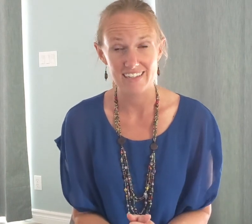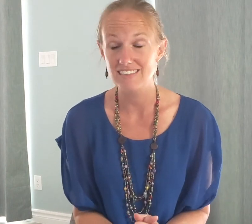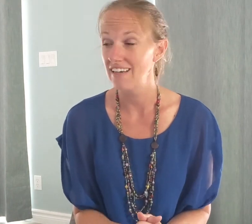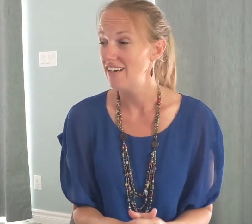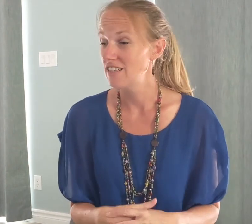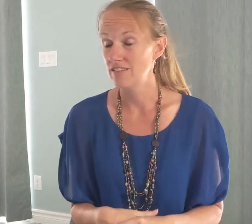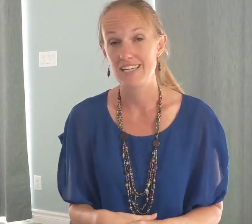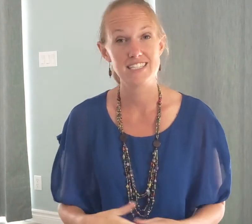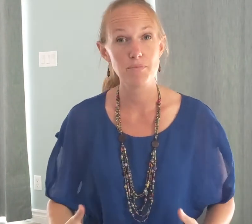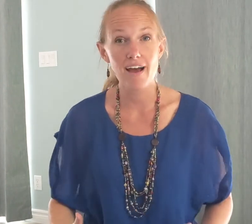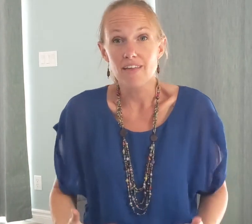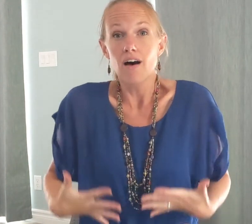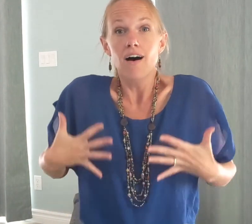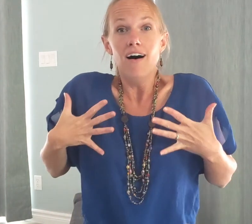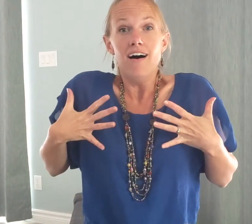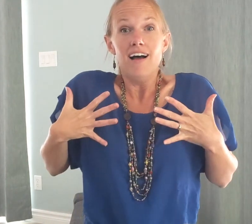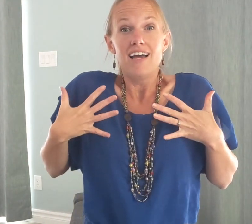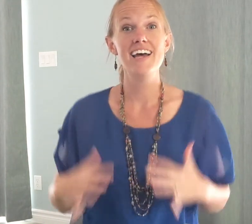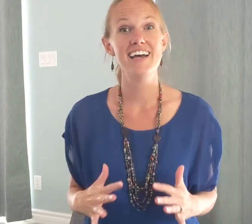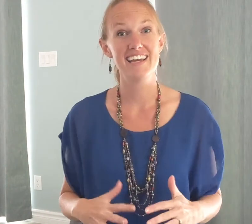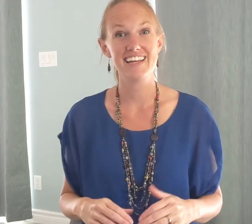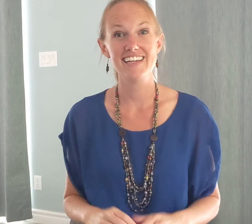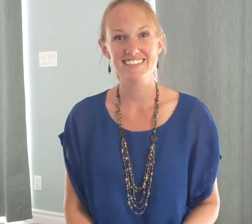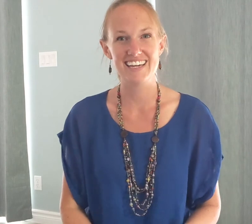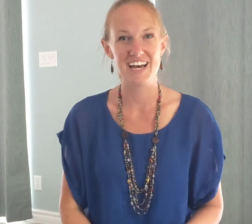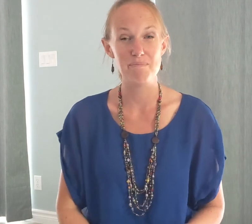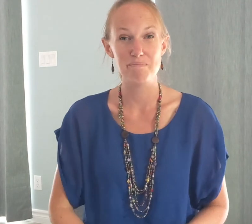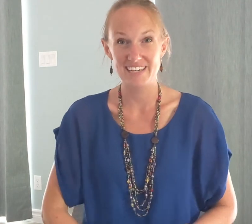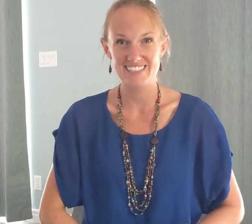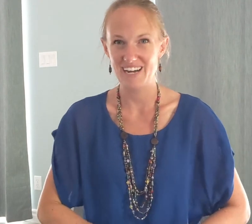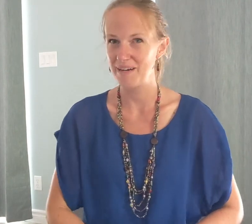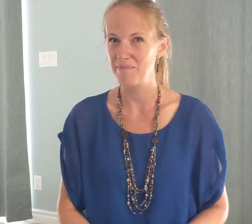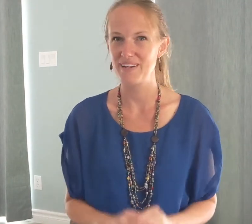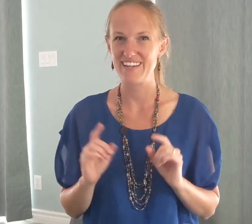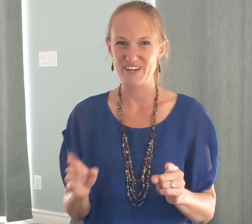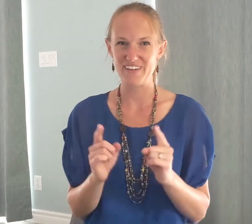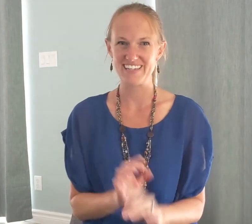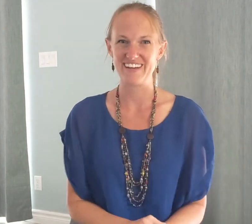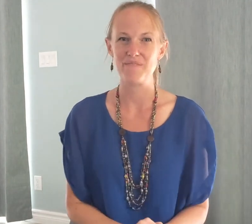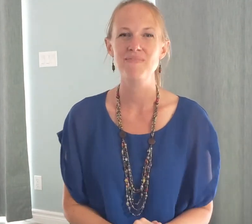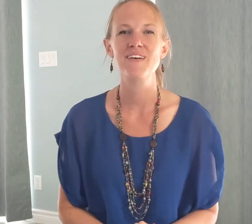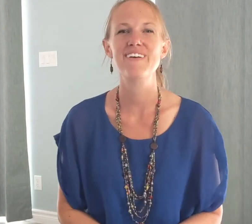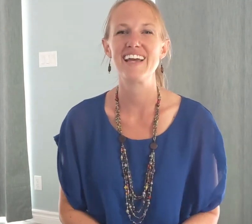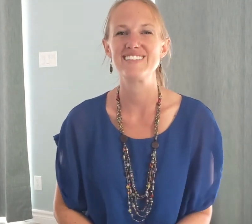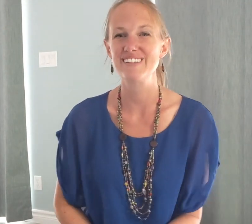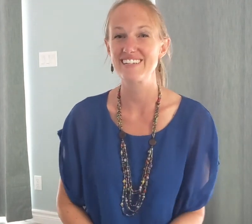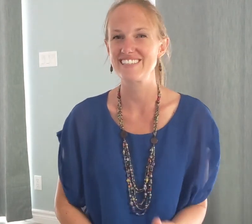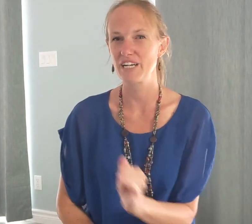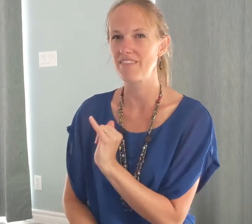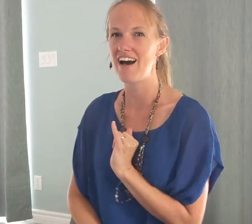guys? So take a deep breath. It is a big job, but I know we can do it. Okay, so we're going to start with